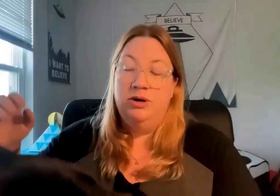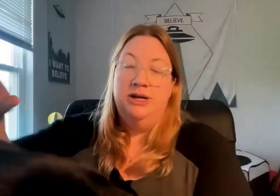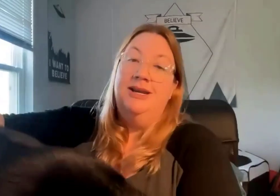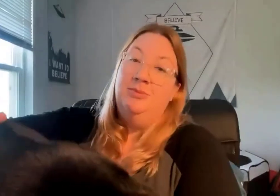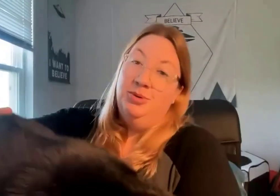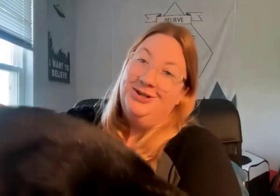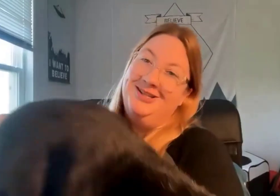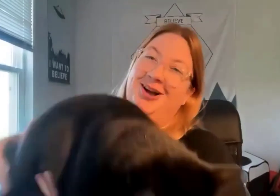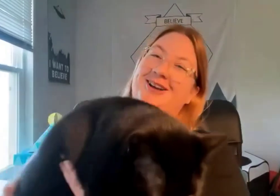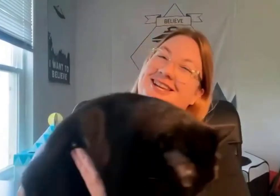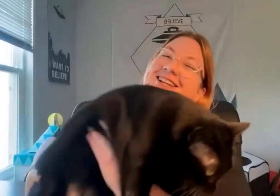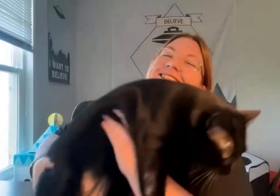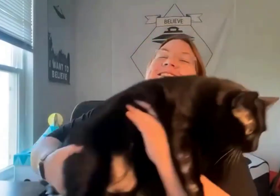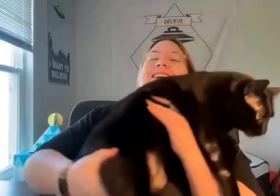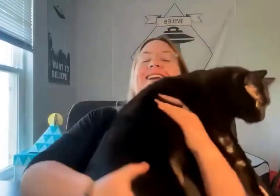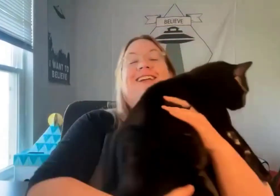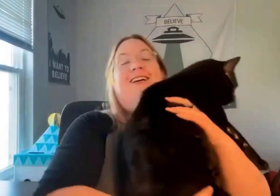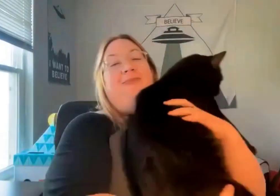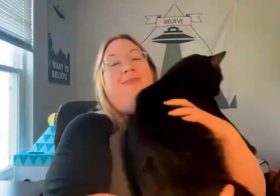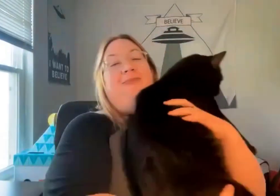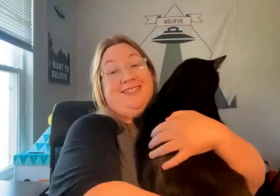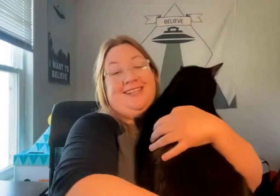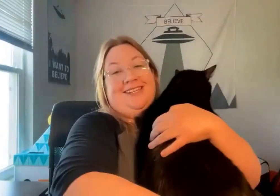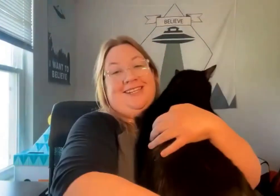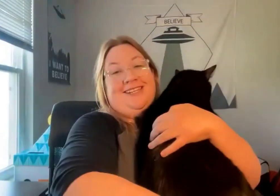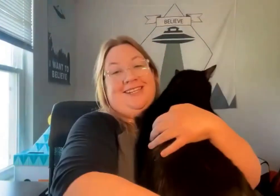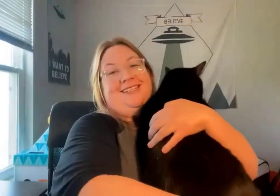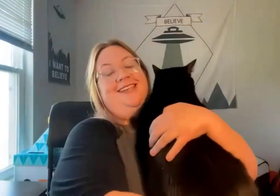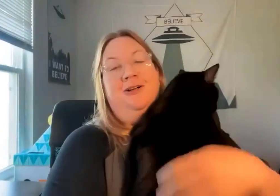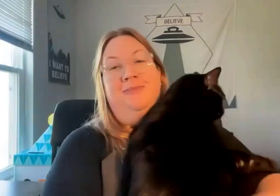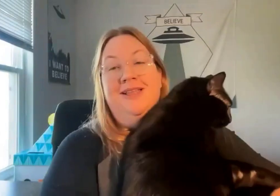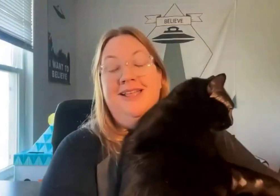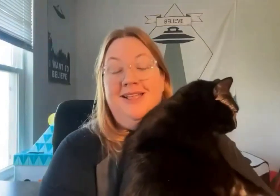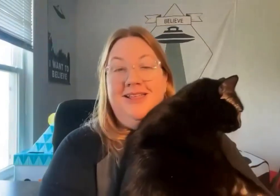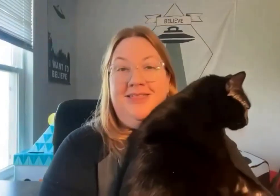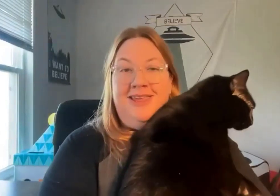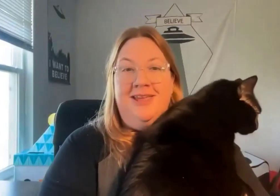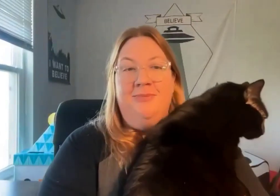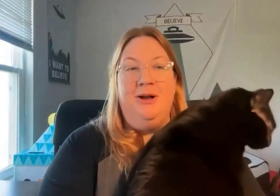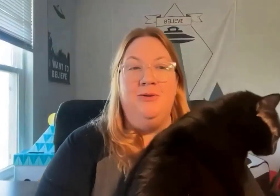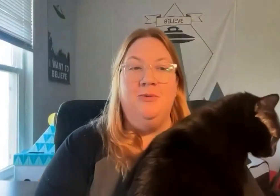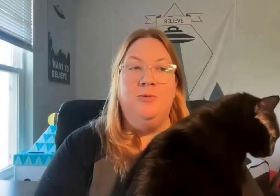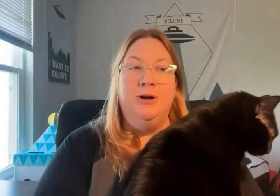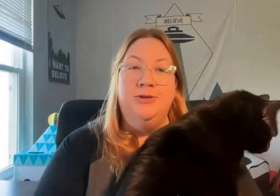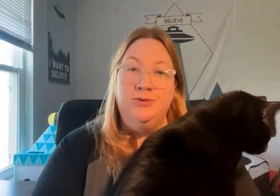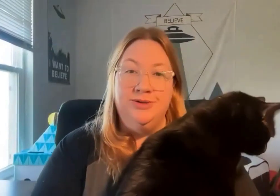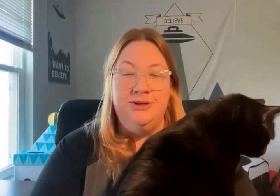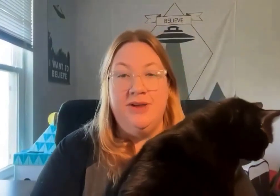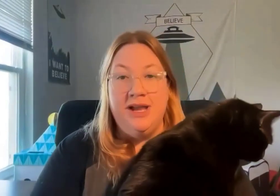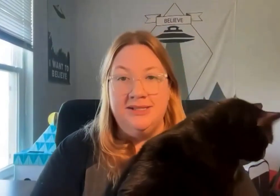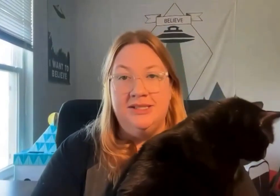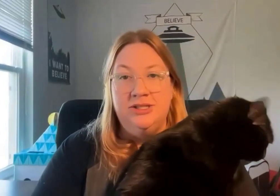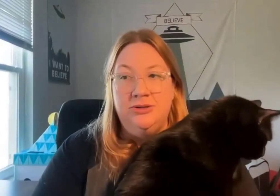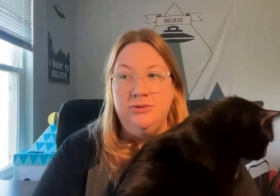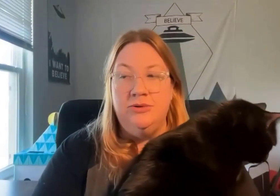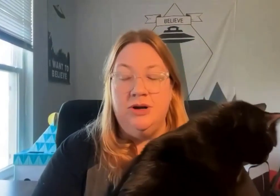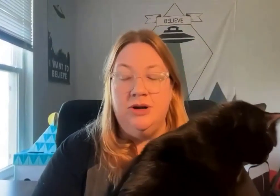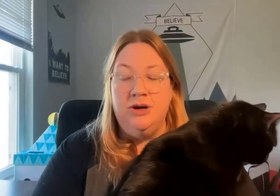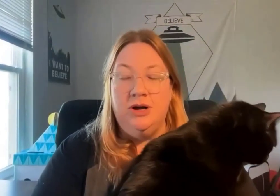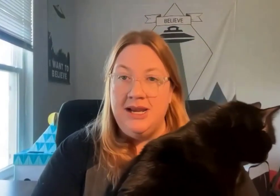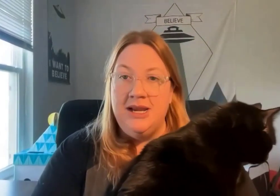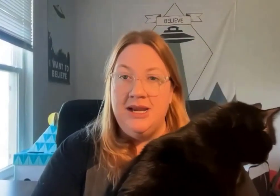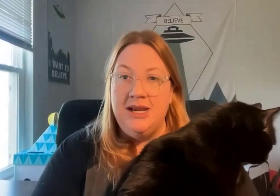practices that work in an in-person context, like Post-its, thinking about what are the tools you have access